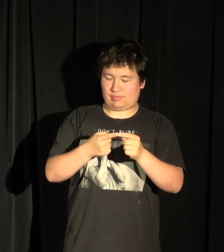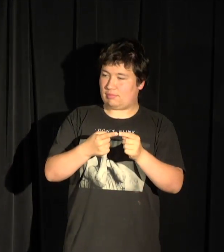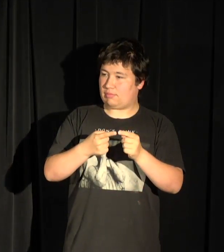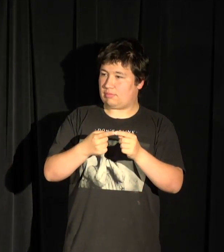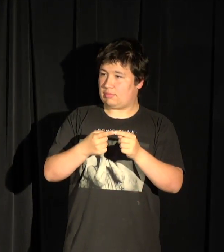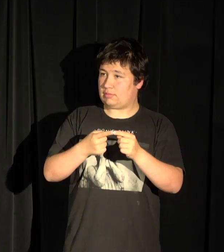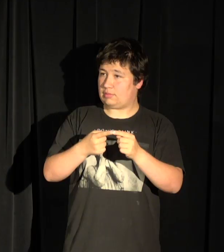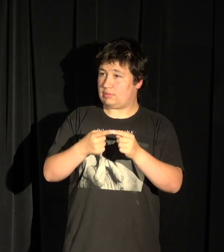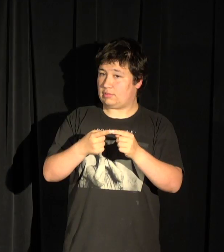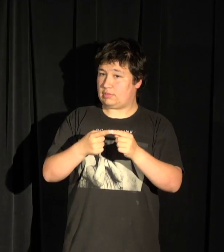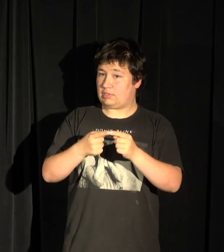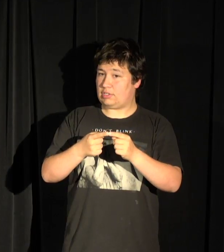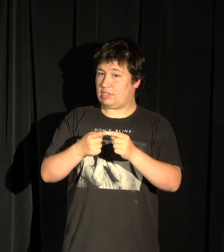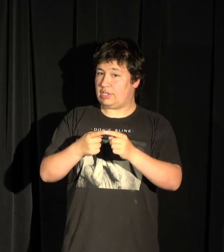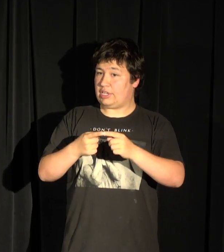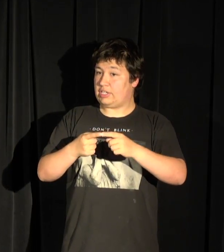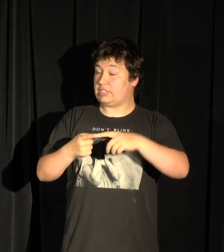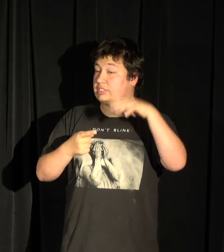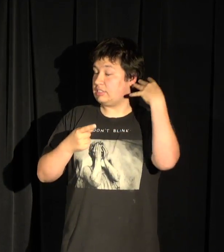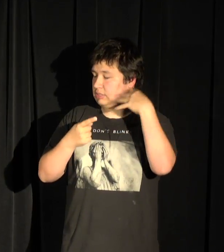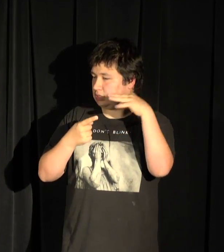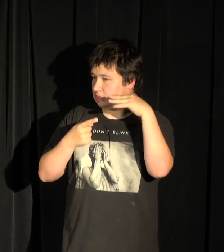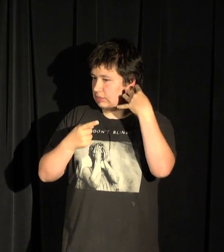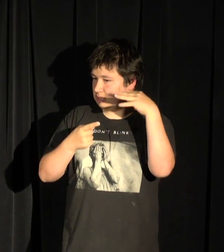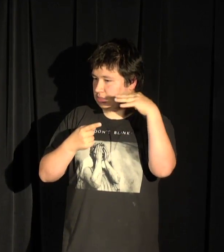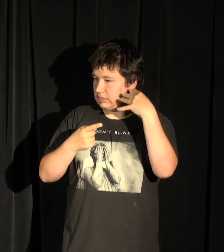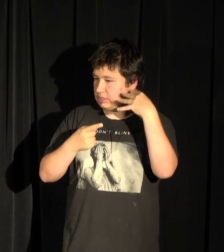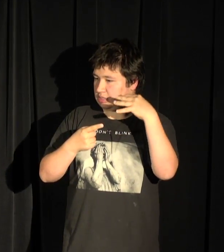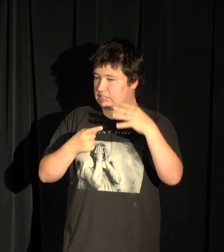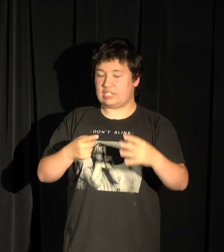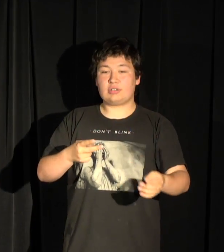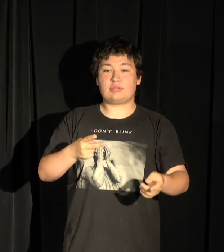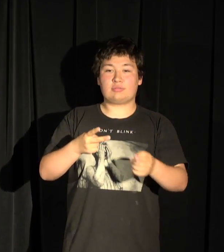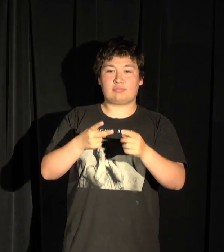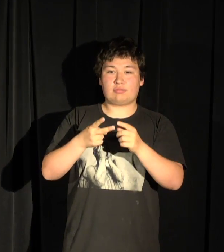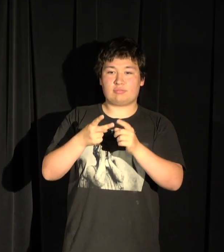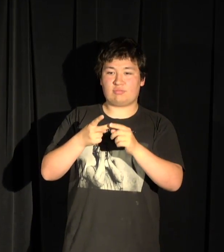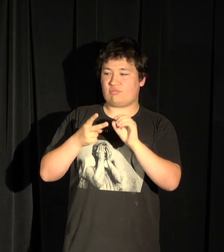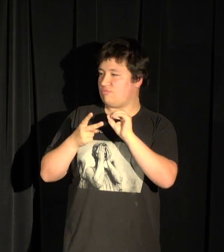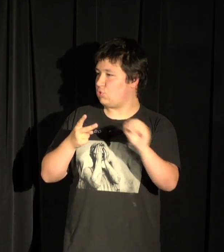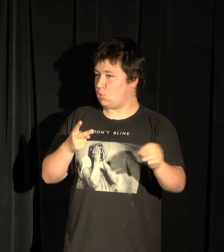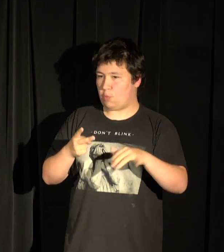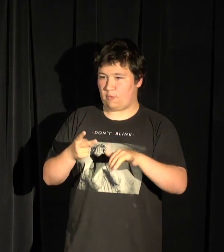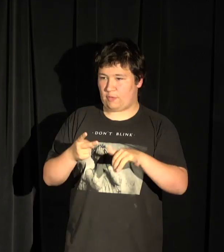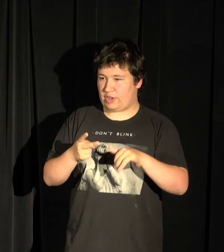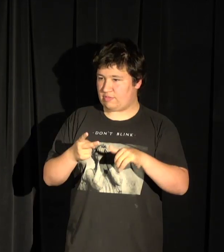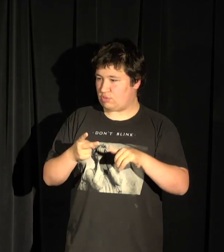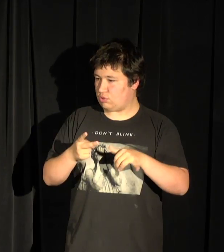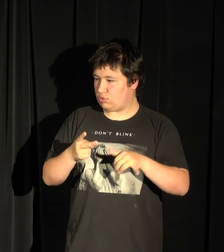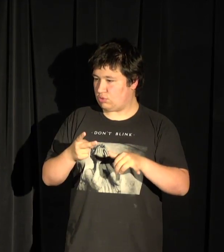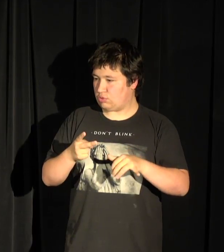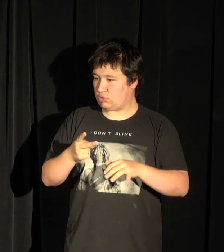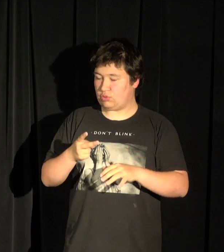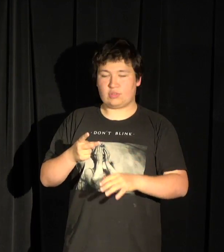Hearing people use this phone for many reasons. First one, for sound. Secondly, there's no vibration.